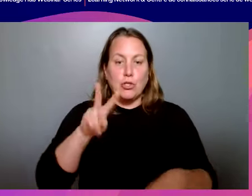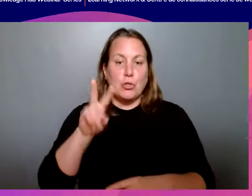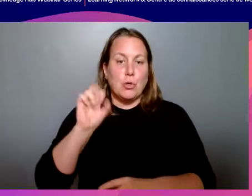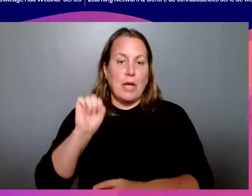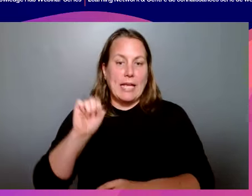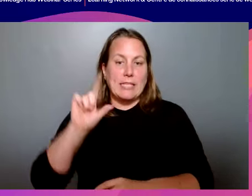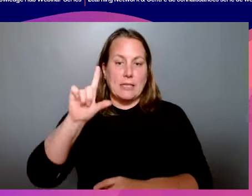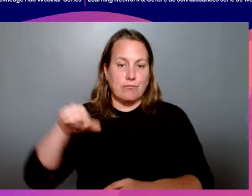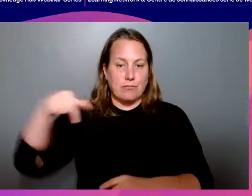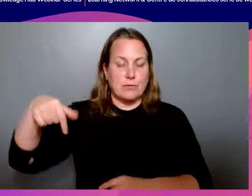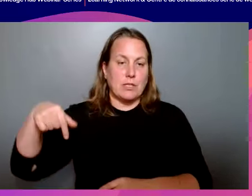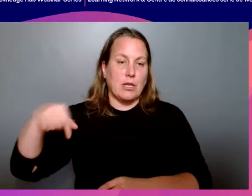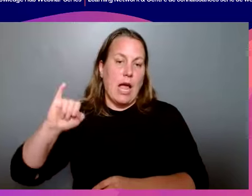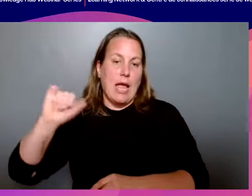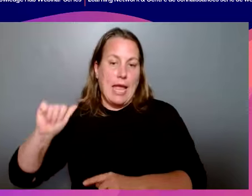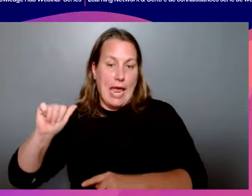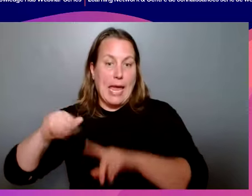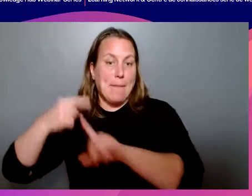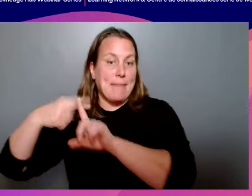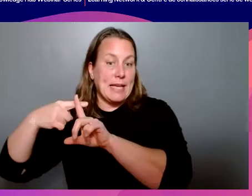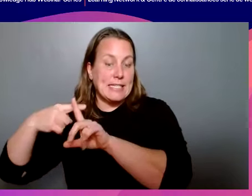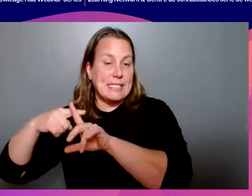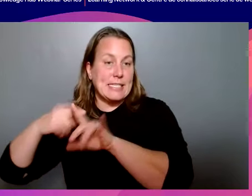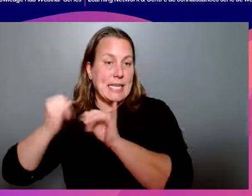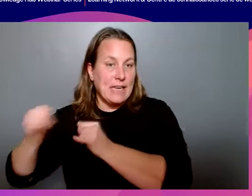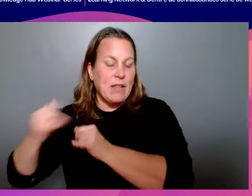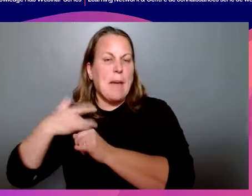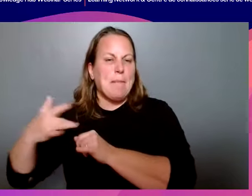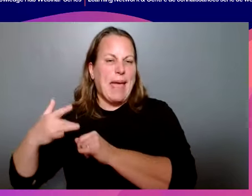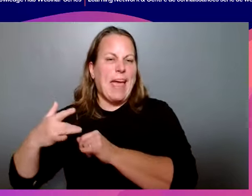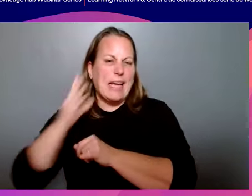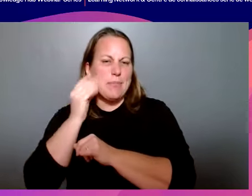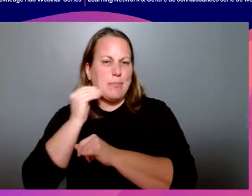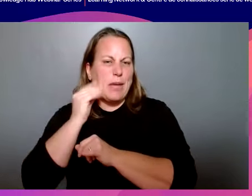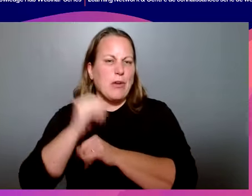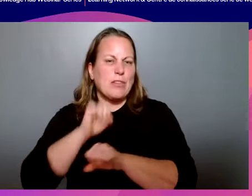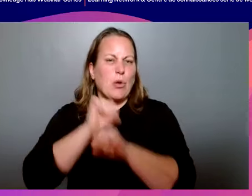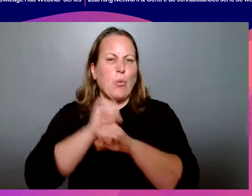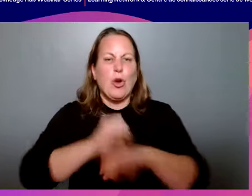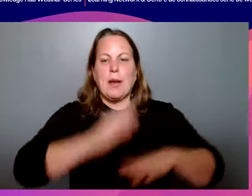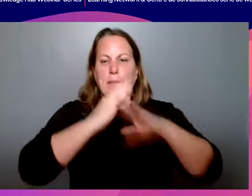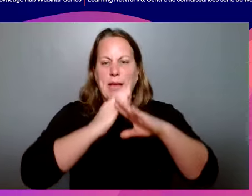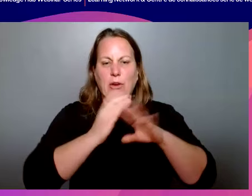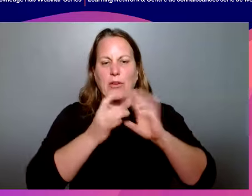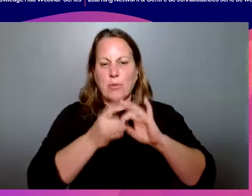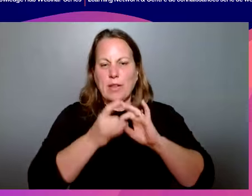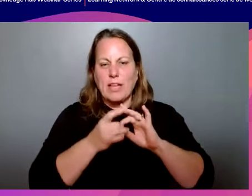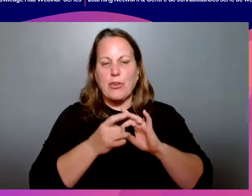LGBTQIA plus individuals often encounter barriers to employment, a lack of representation in leadership